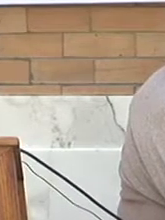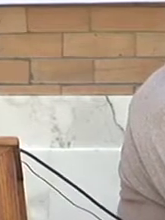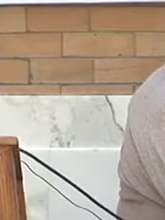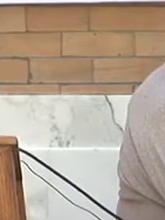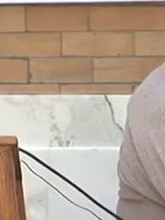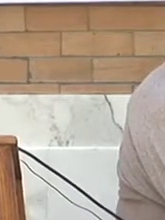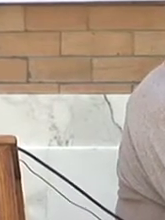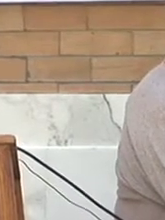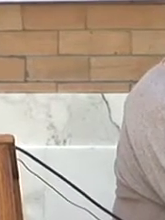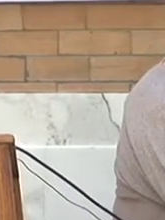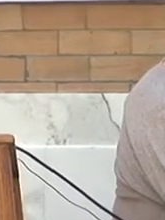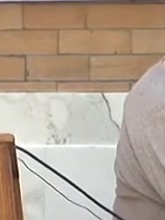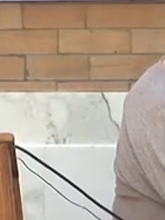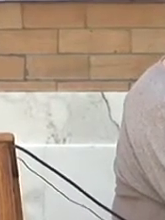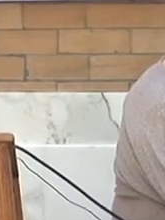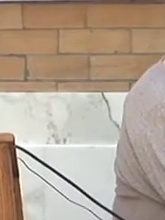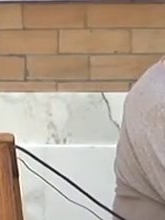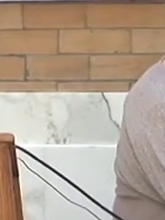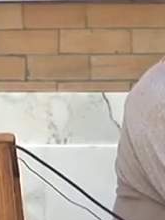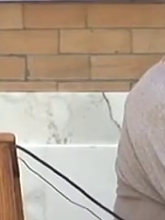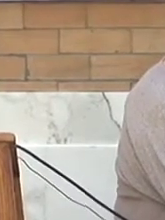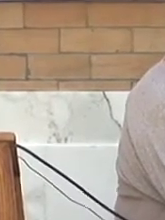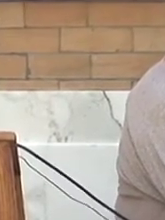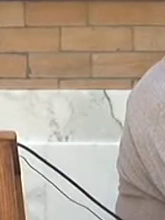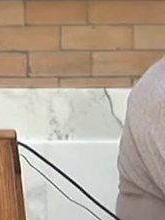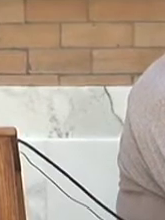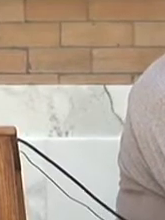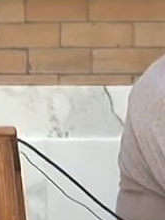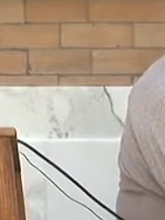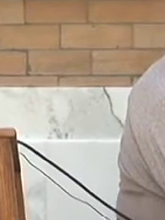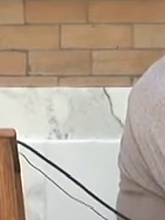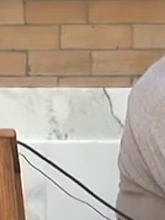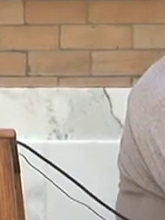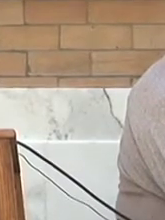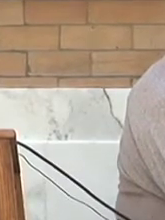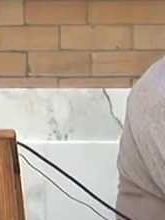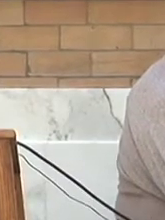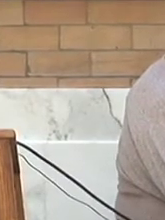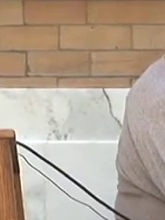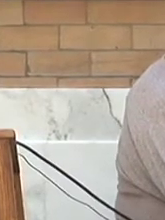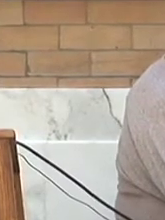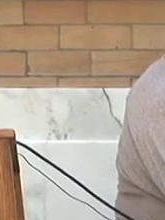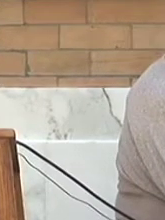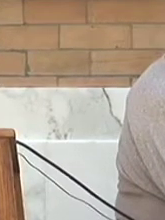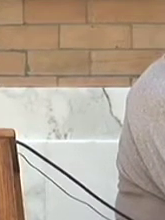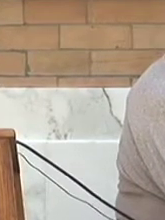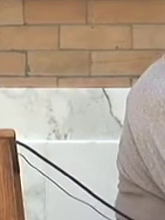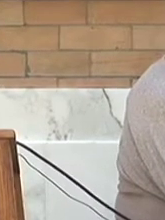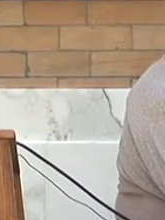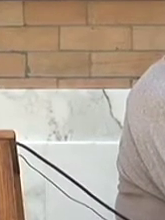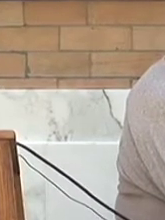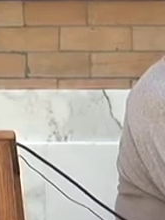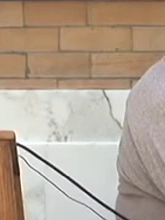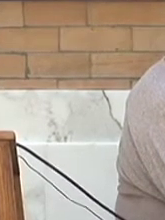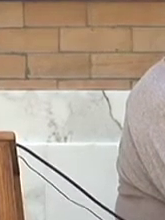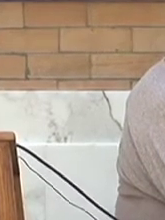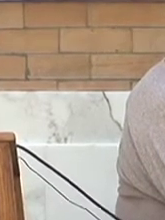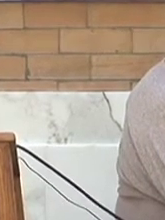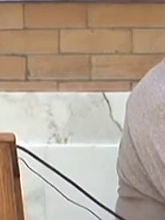church and at nursing homes, to have friends and family over for parties and dinner,